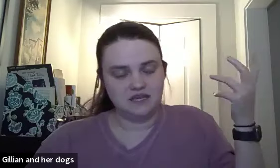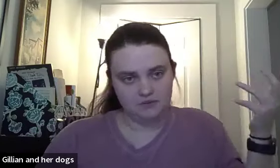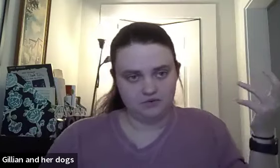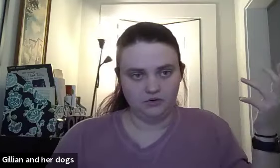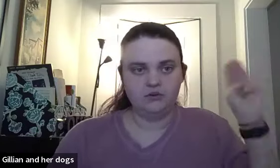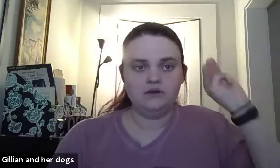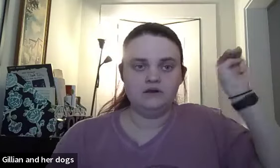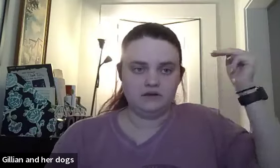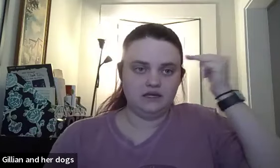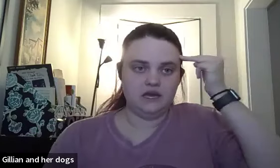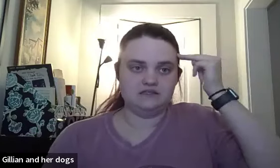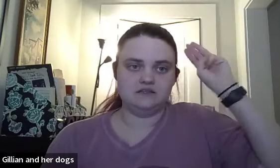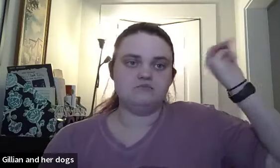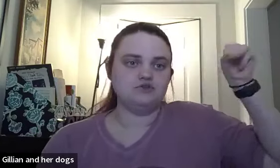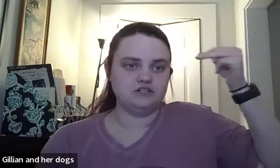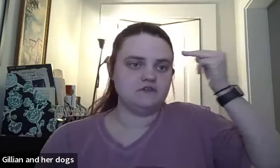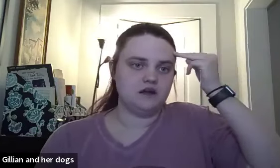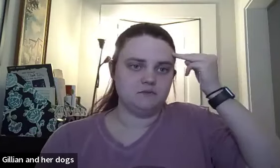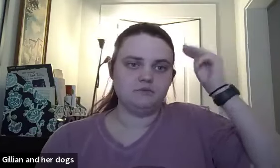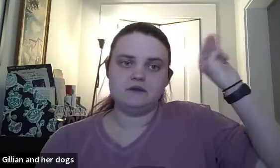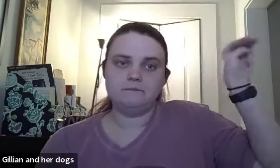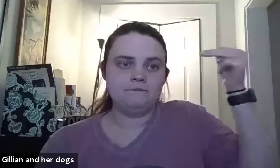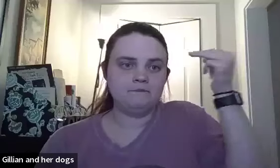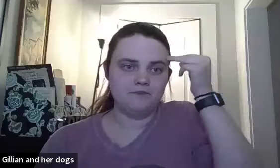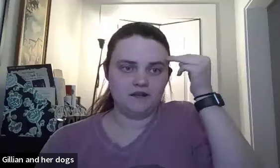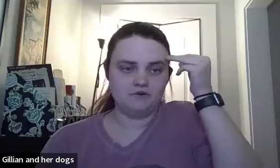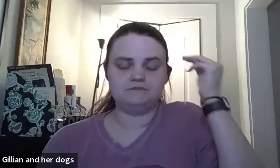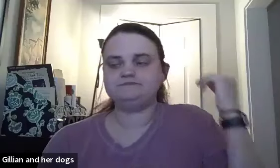a capital, it has the motion of the government with it. Montgomery.